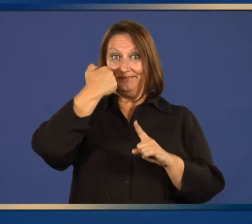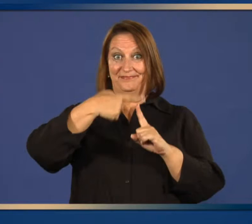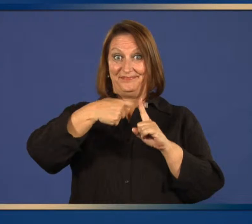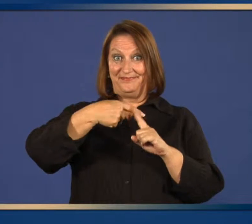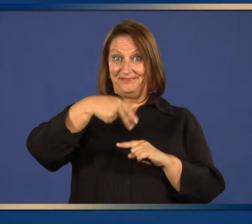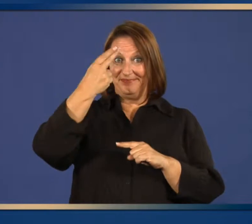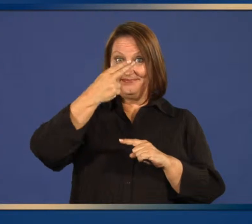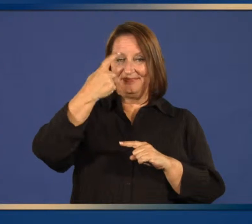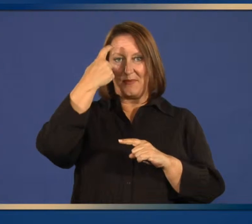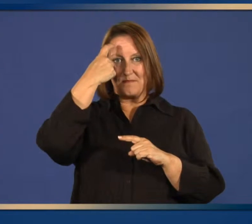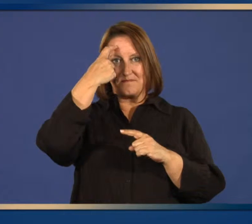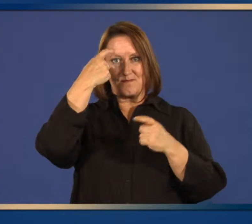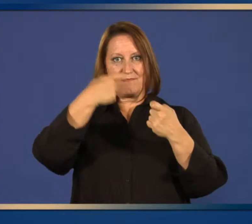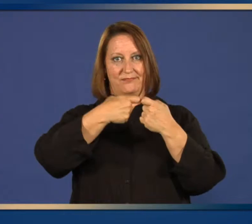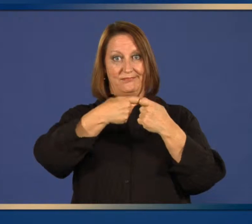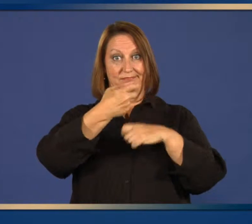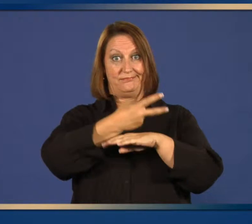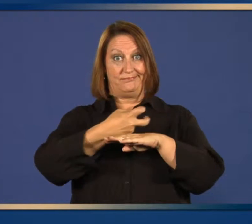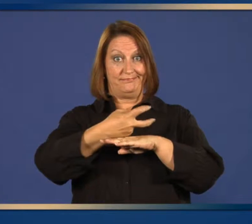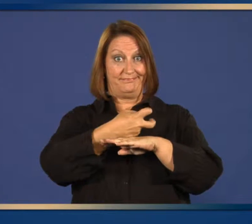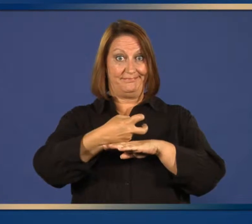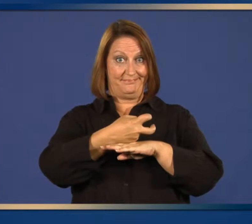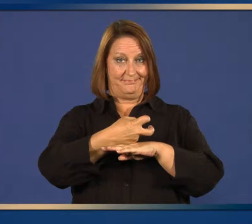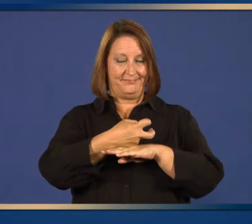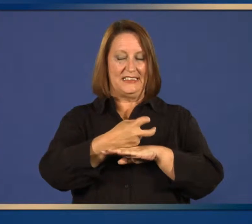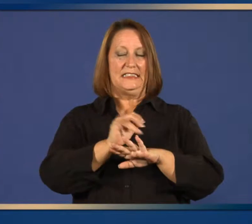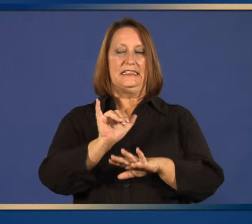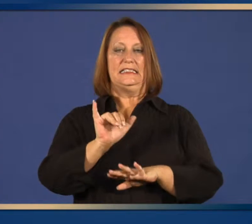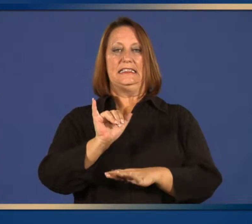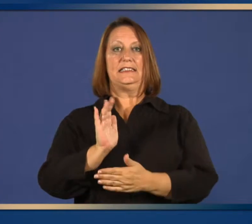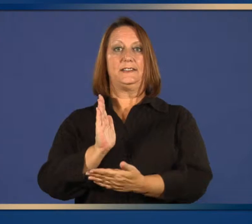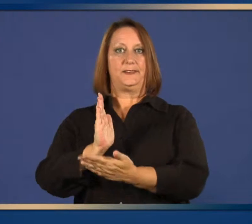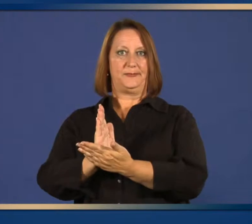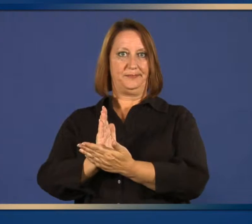Ask your healthcare provider for more information.